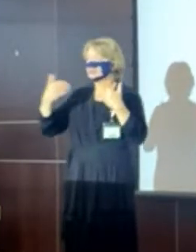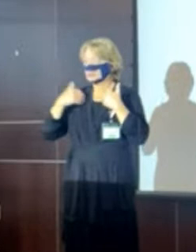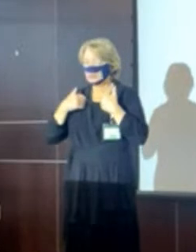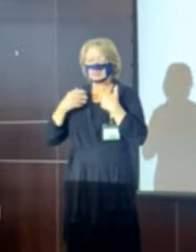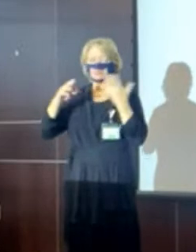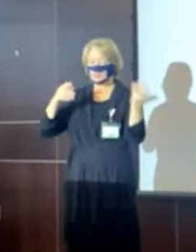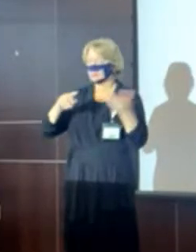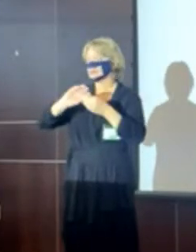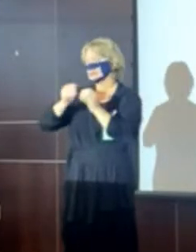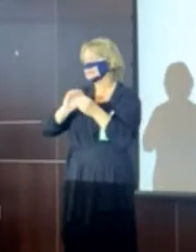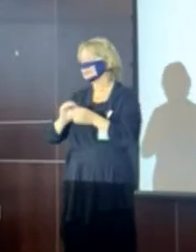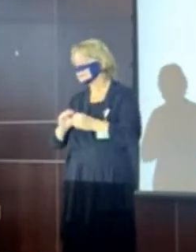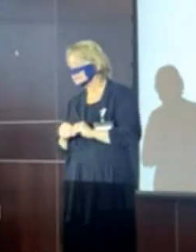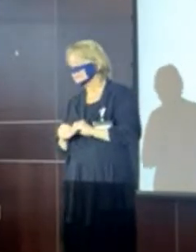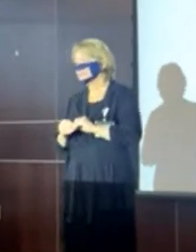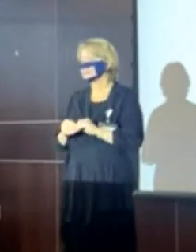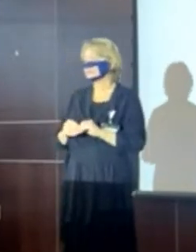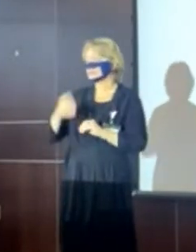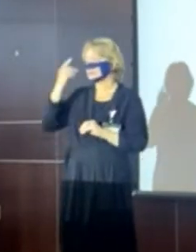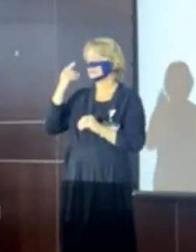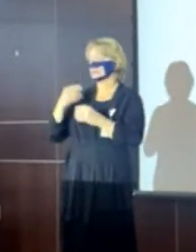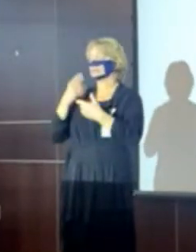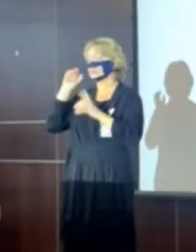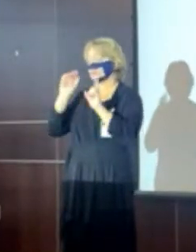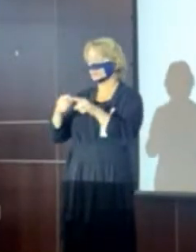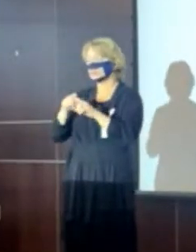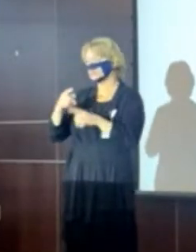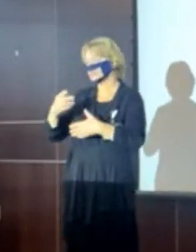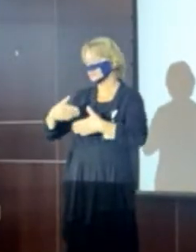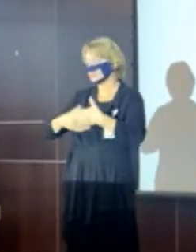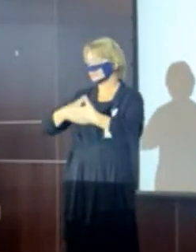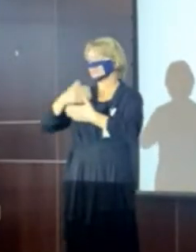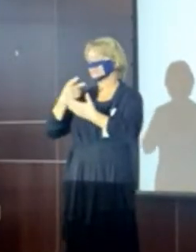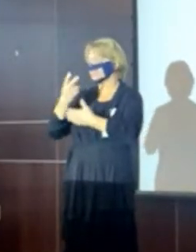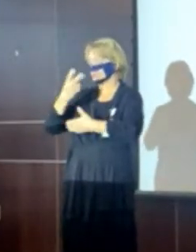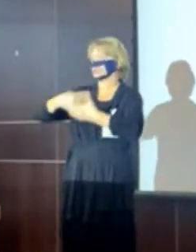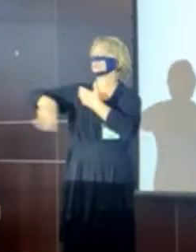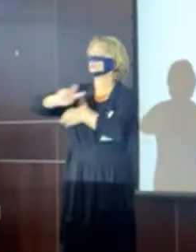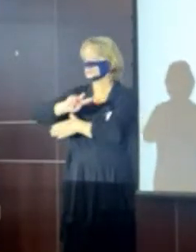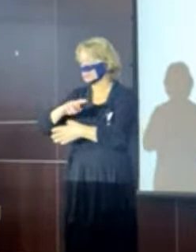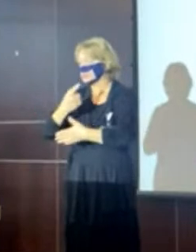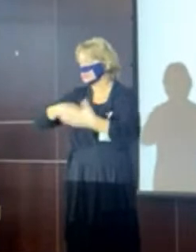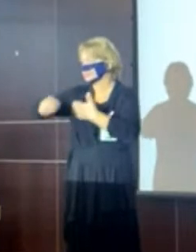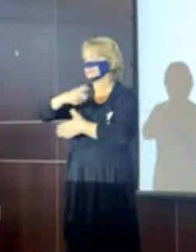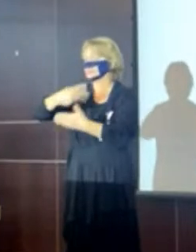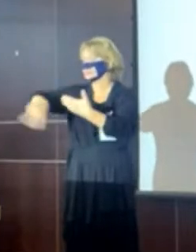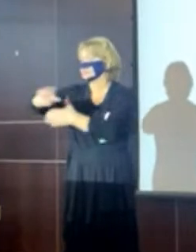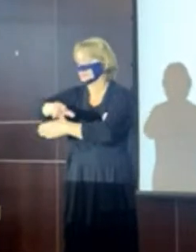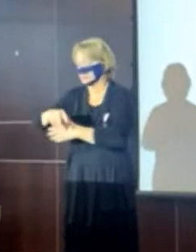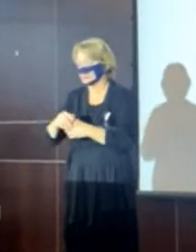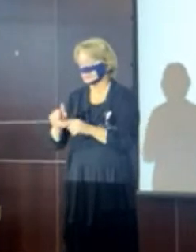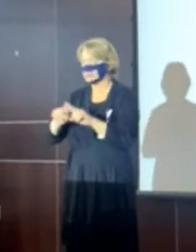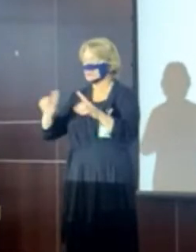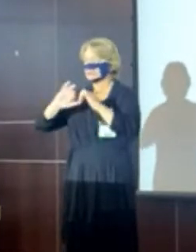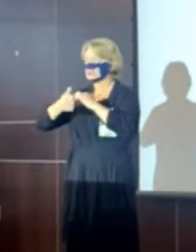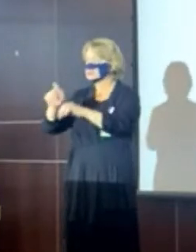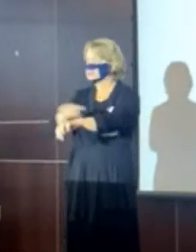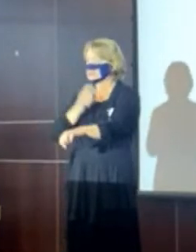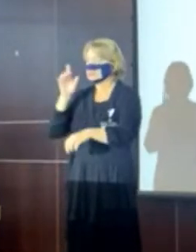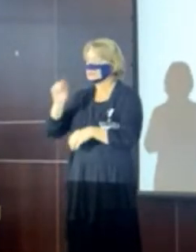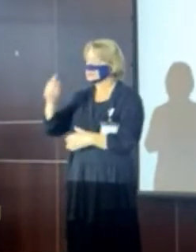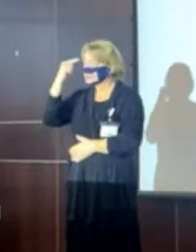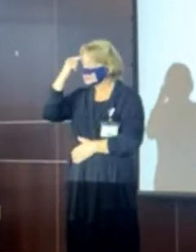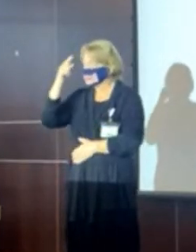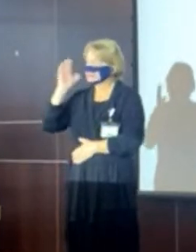and everything that goes out for the next week or two, but how long do you think that this is going to carry on in the